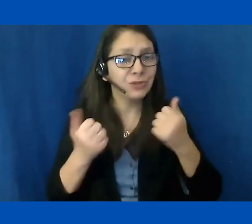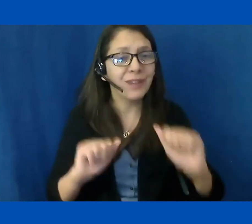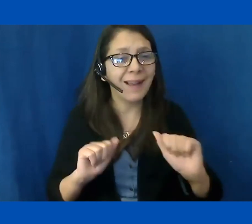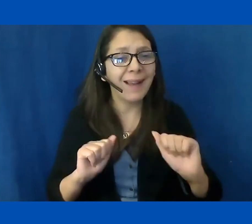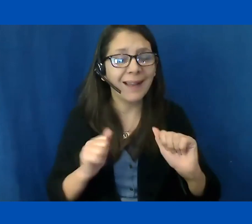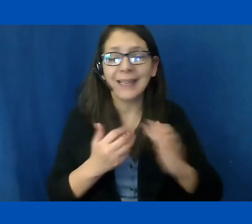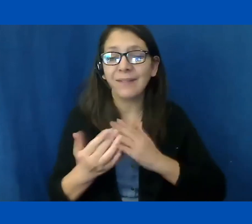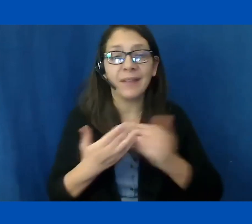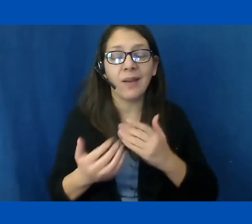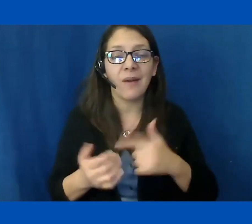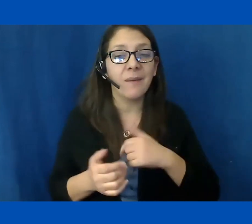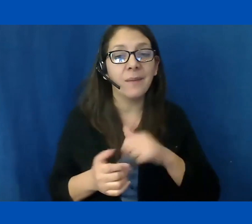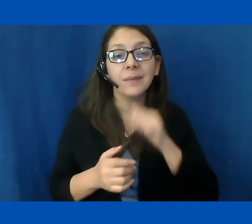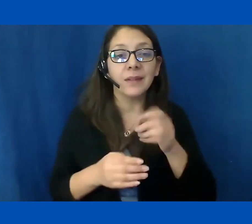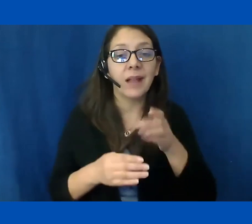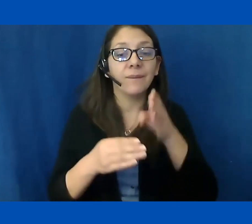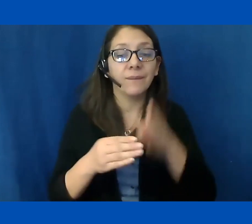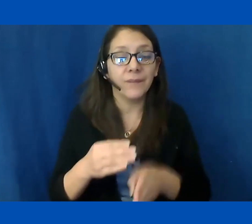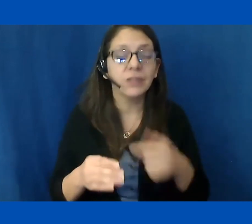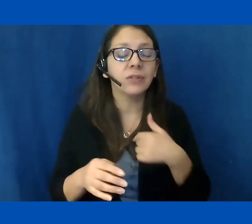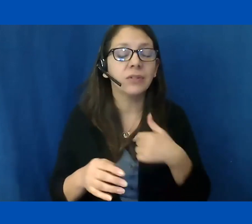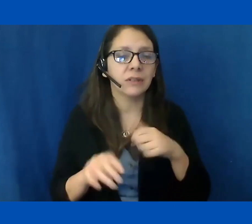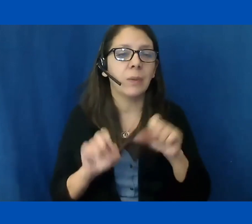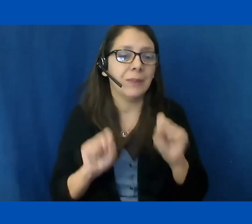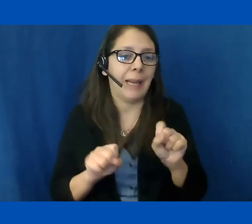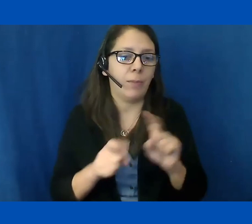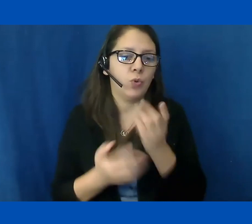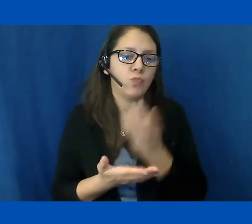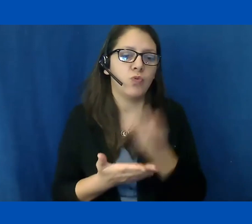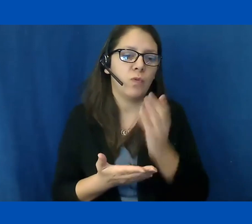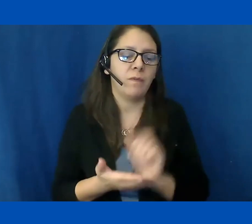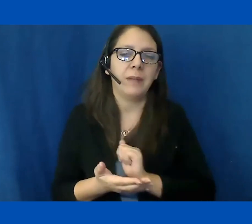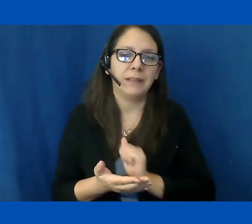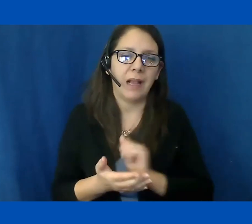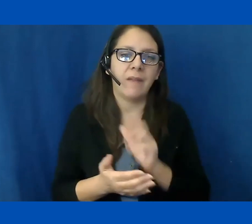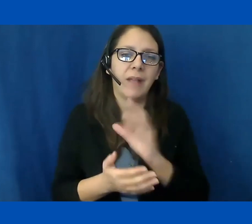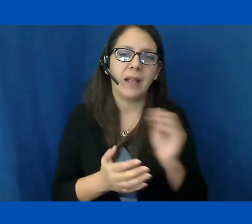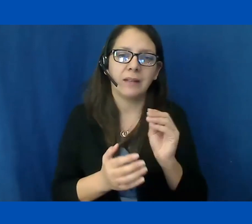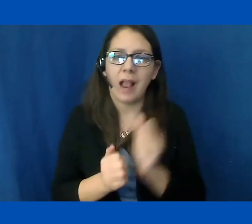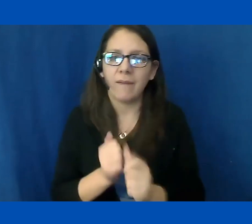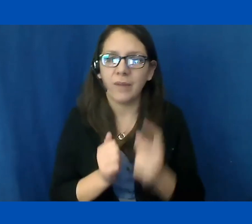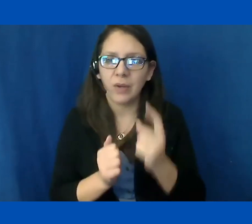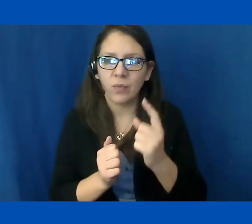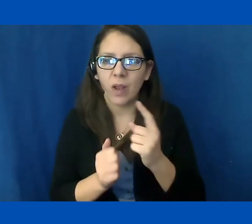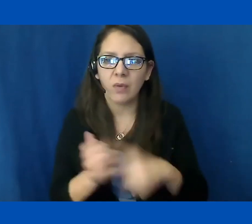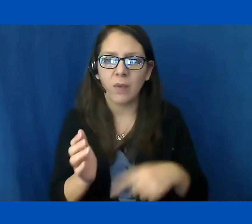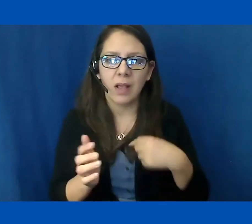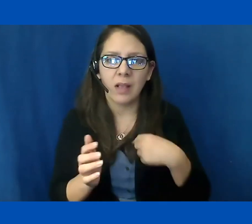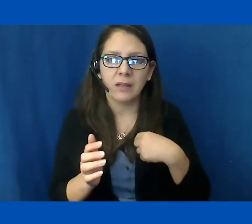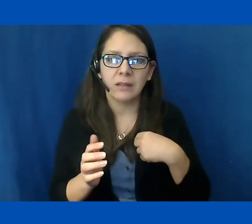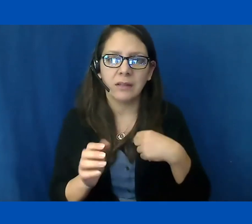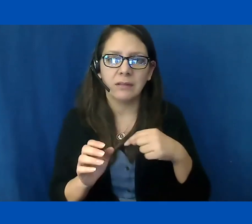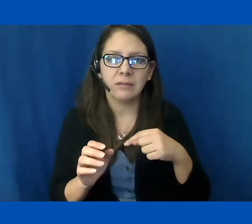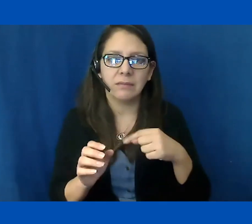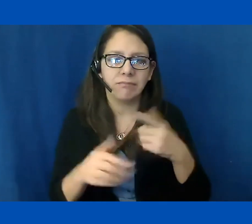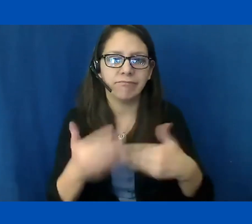didn't finish, I was able to prove myself and like everybody else that I was able to do it, um, and